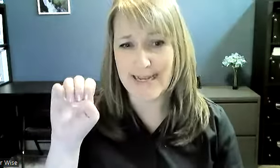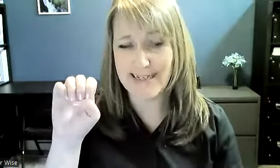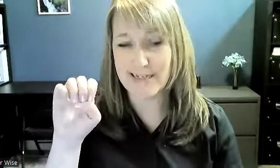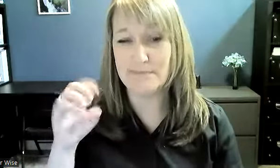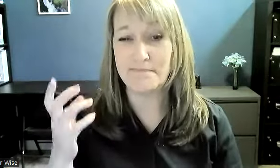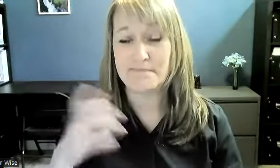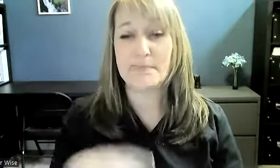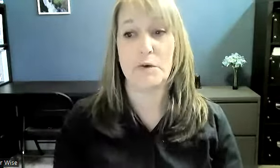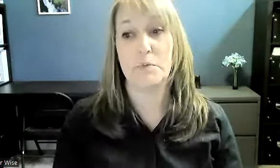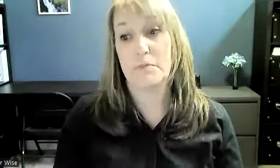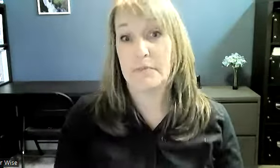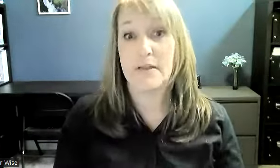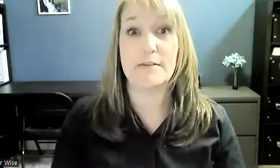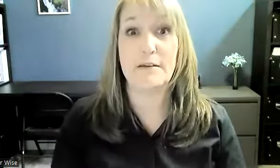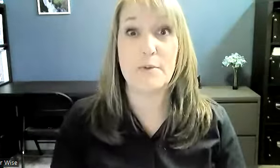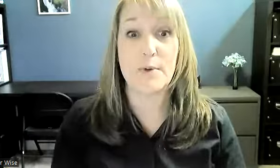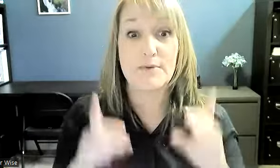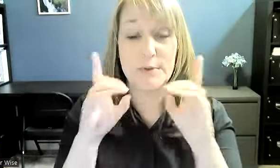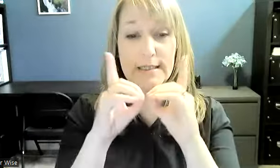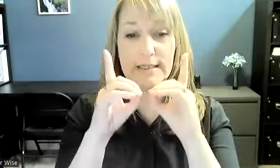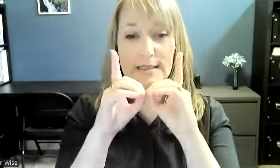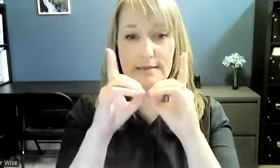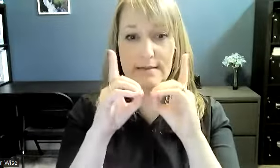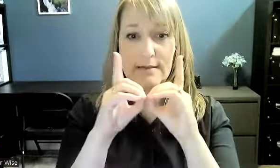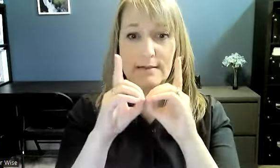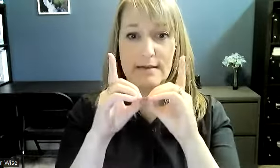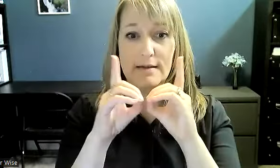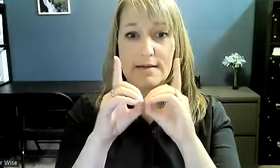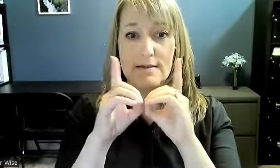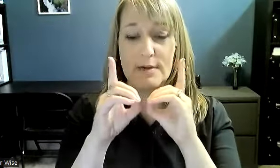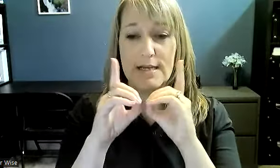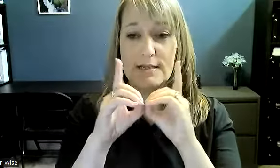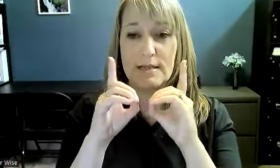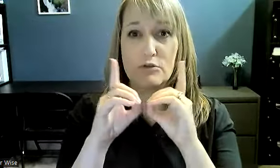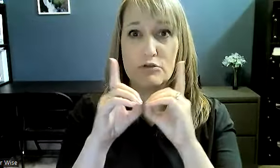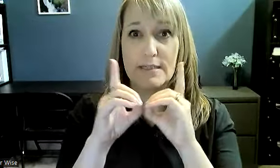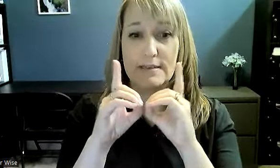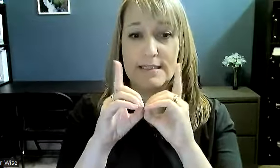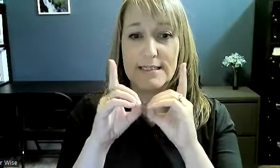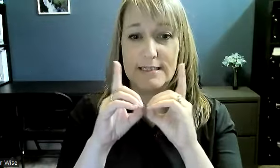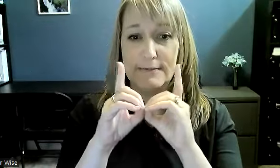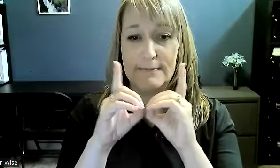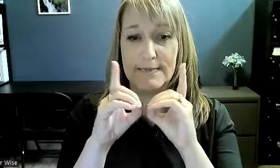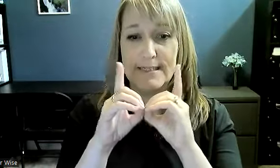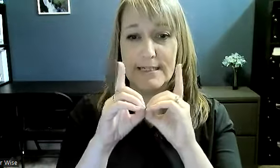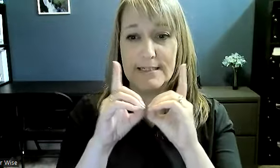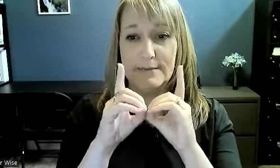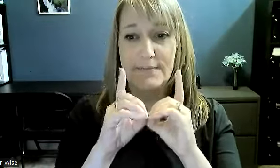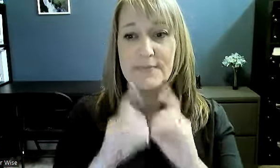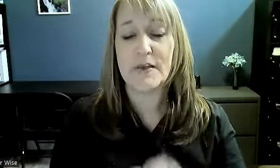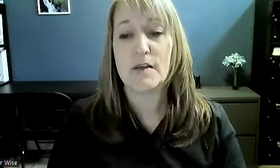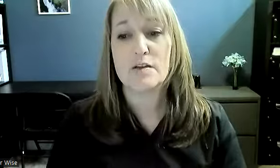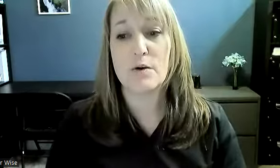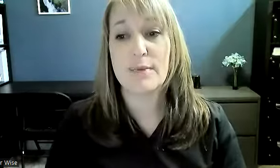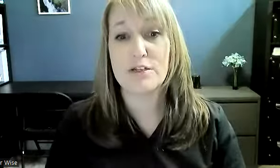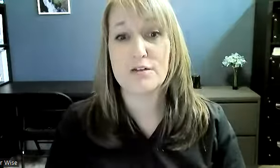date. So that's another way of doing it. This is what I see usually, date. So make sure that